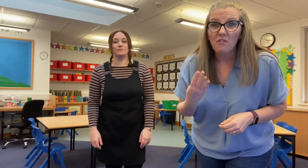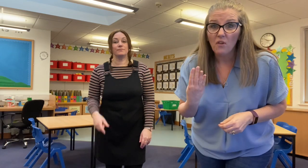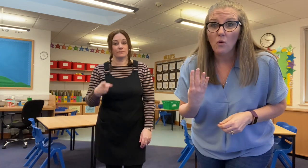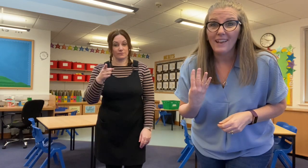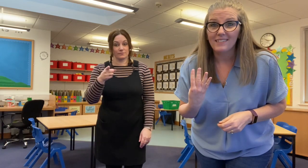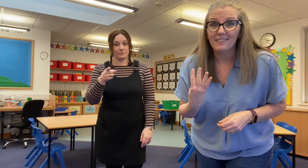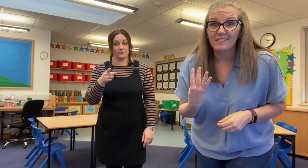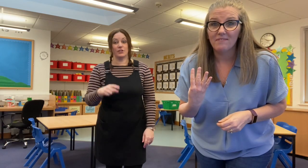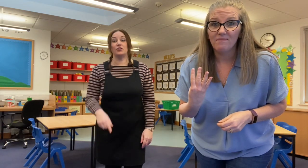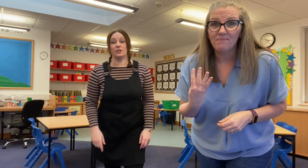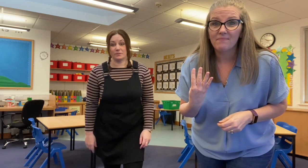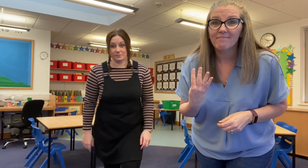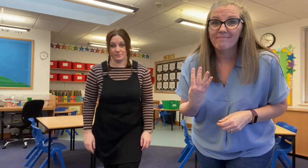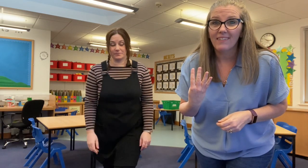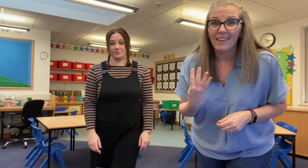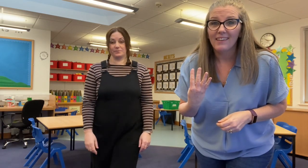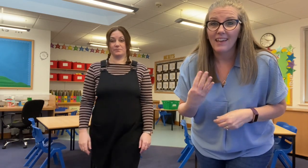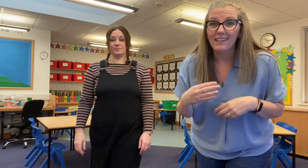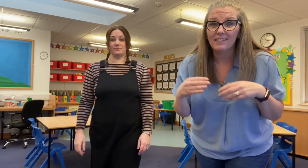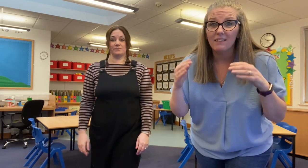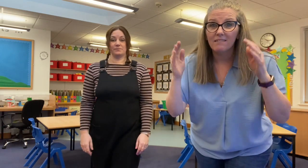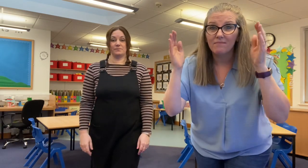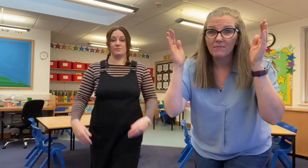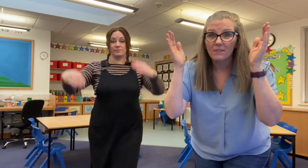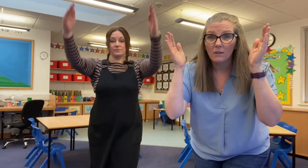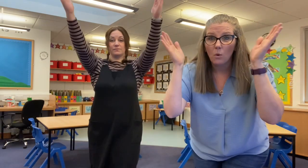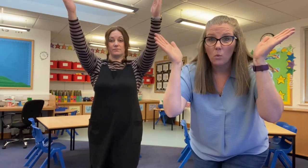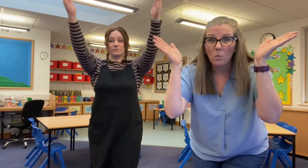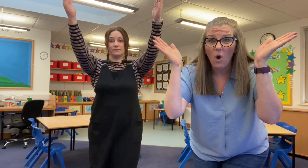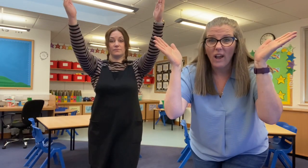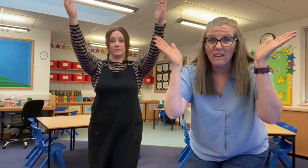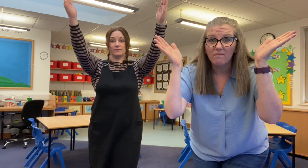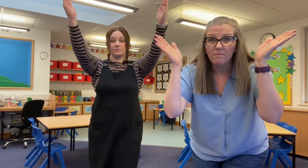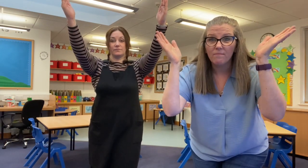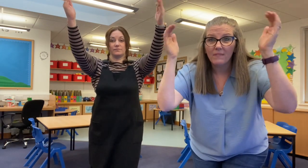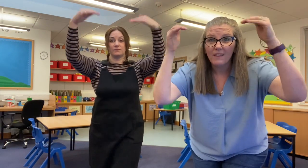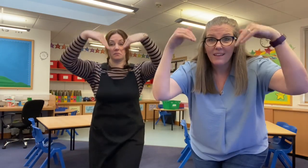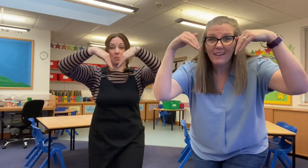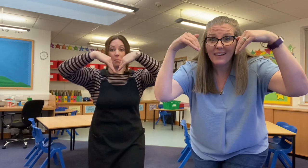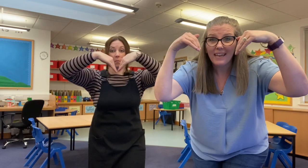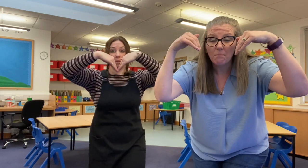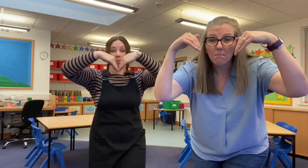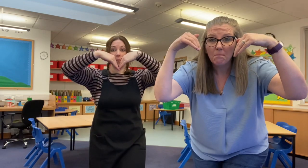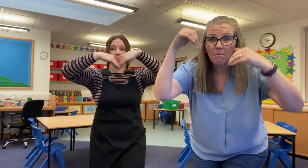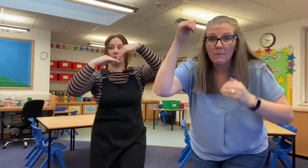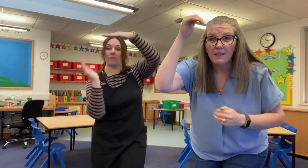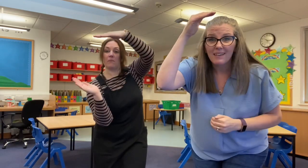four letters. You do. And it is a Y, an M, a C.